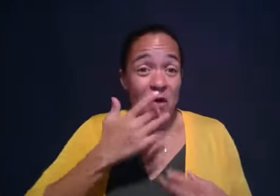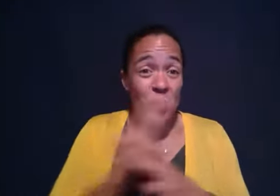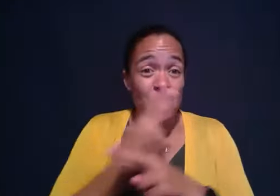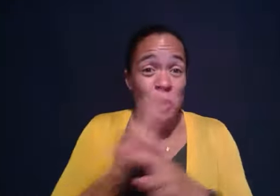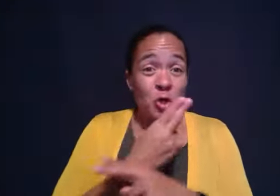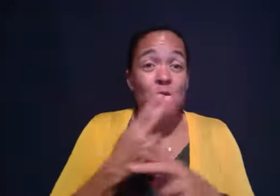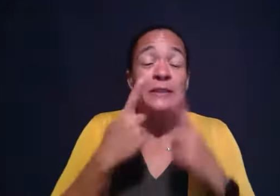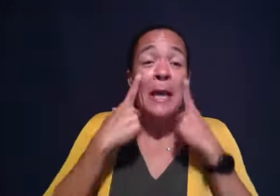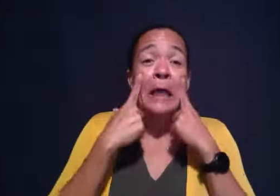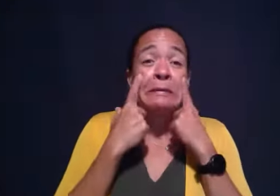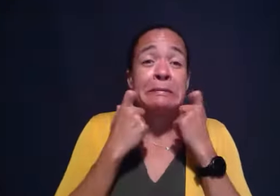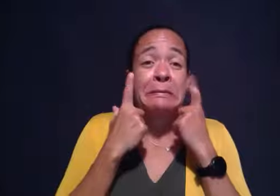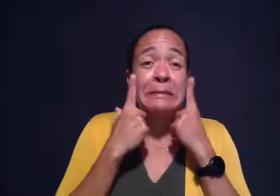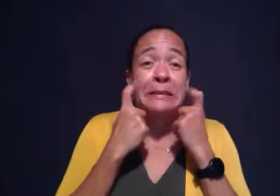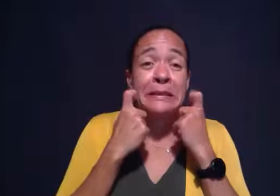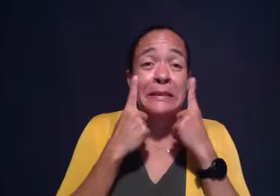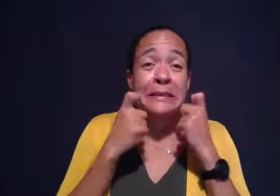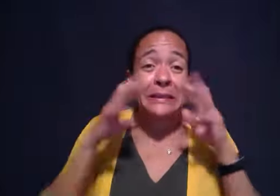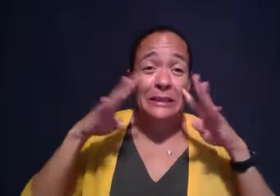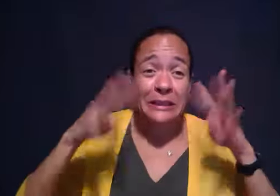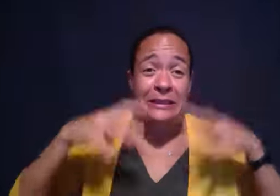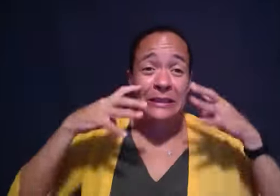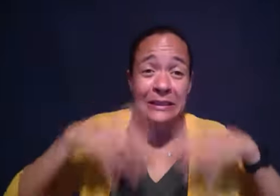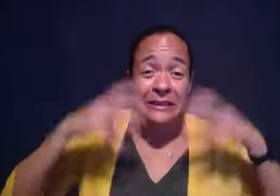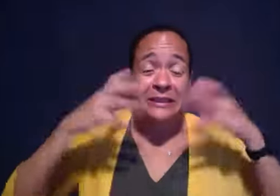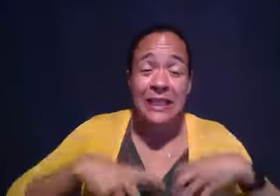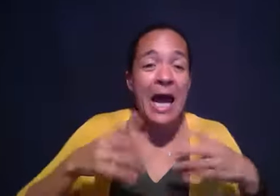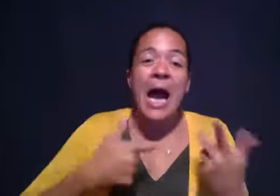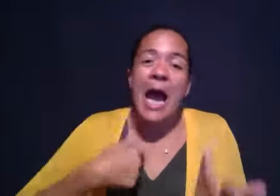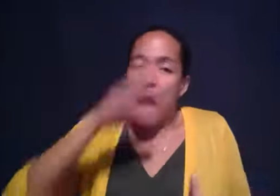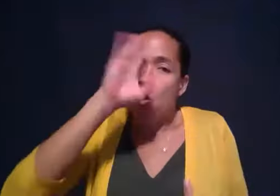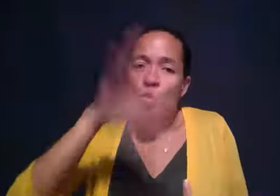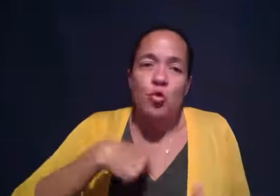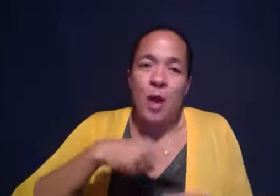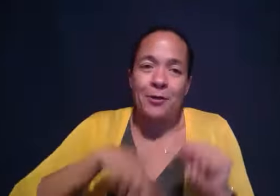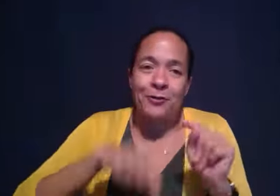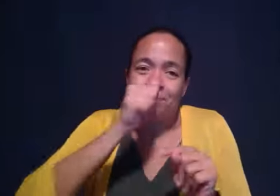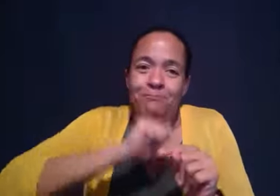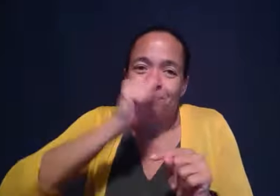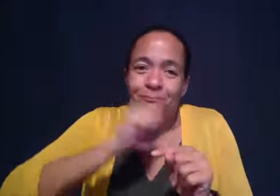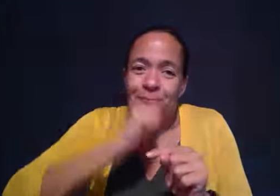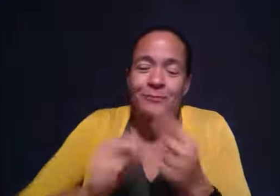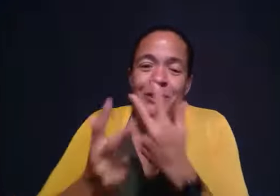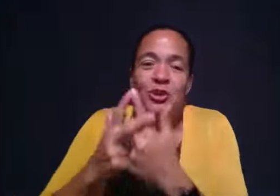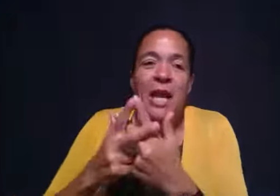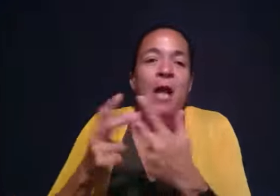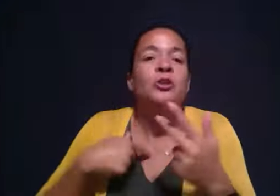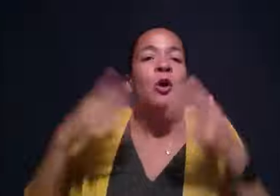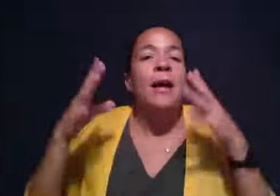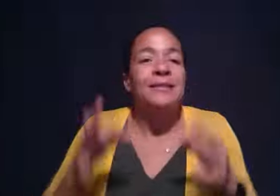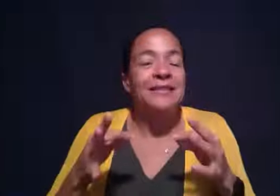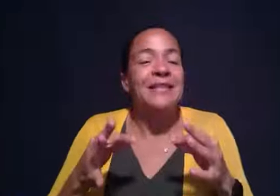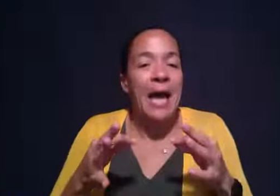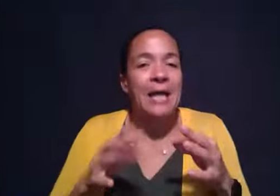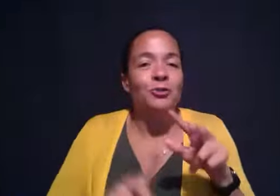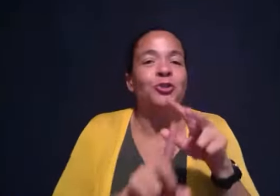that I could hang in jail. I really didn't, and so I came into Alcoholics Anonymous trying to make it